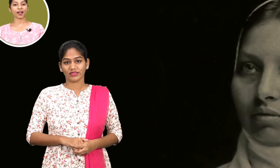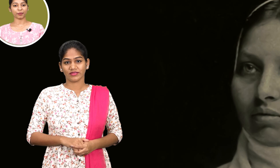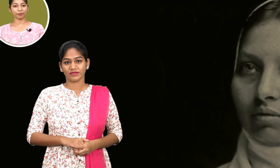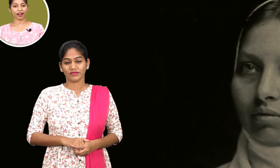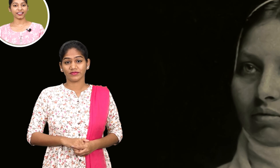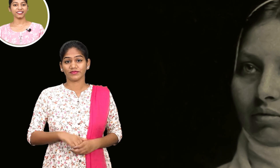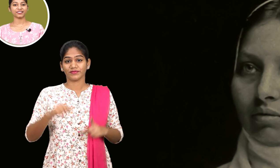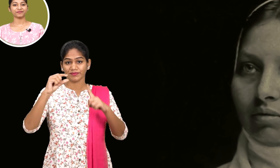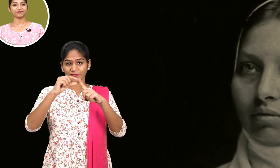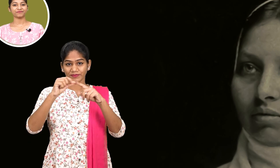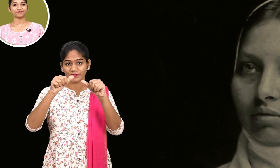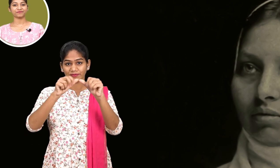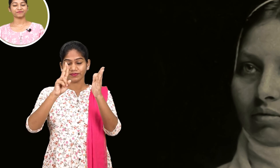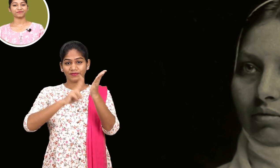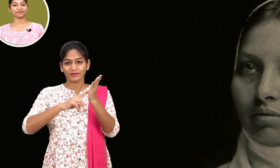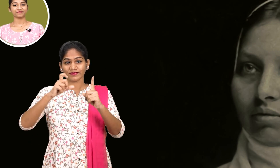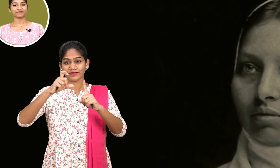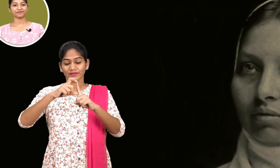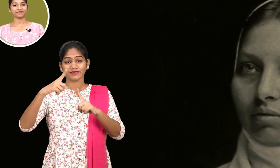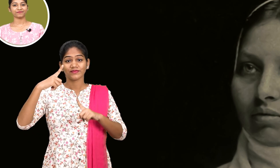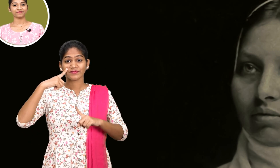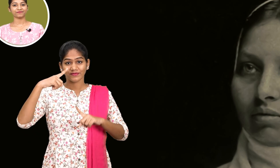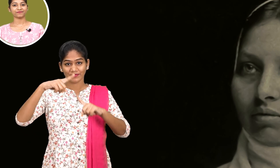Pandita Ramabai